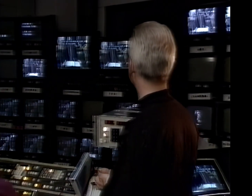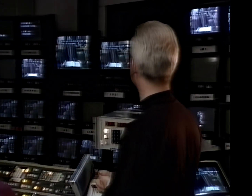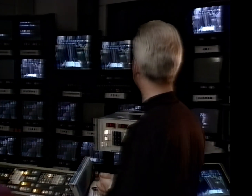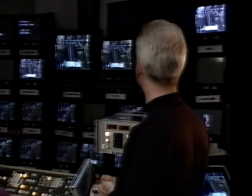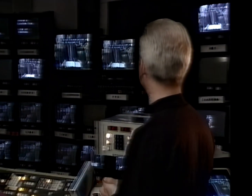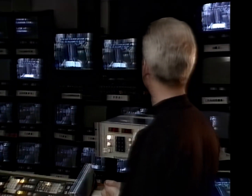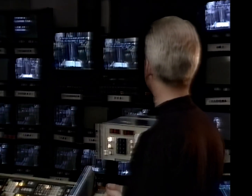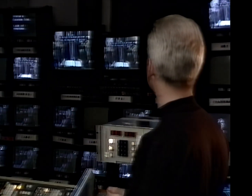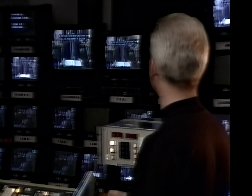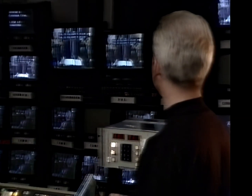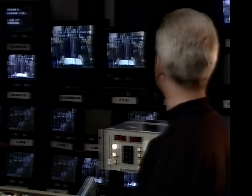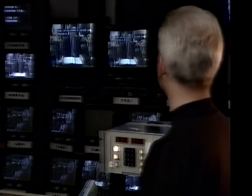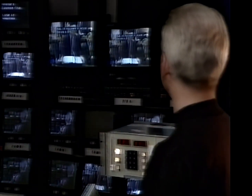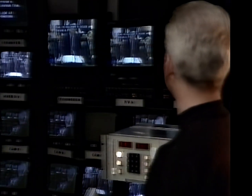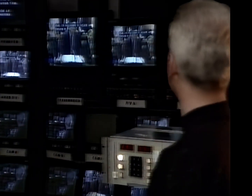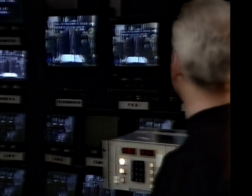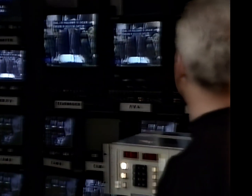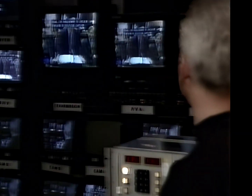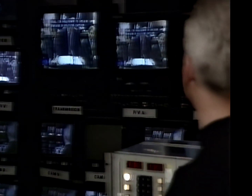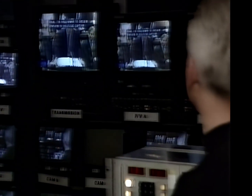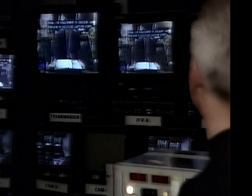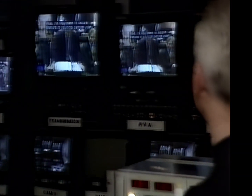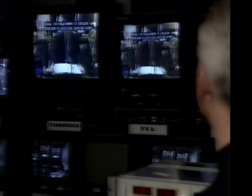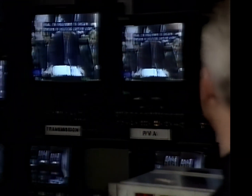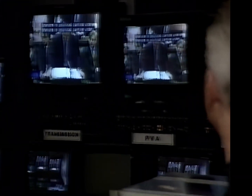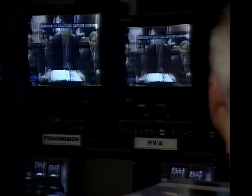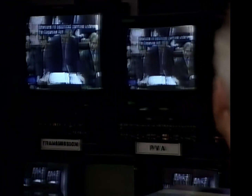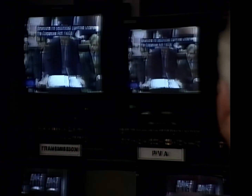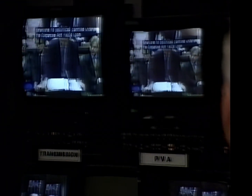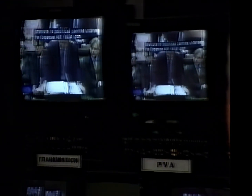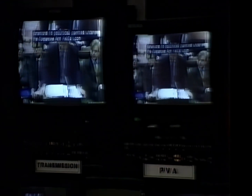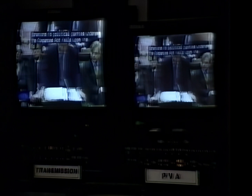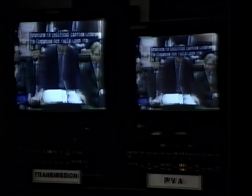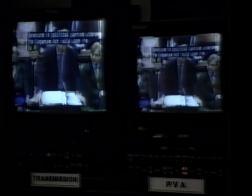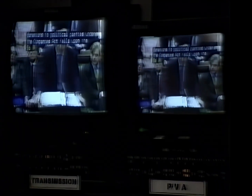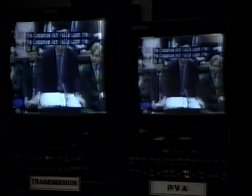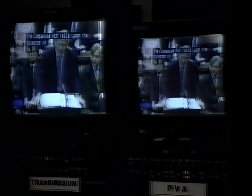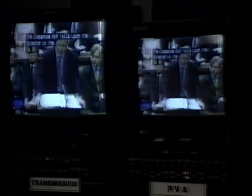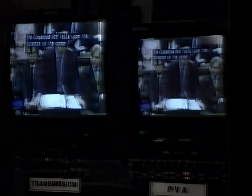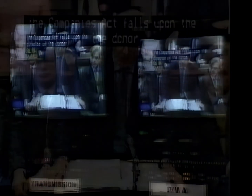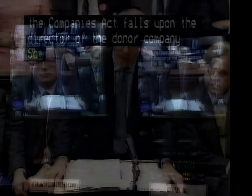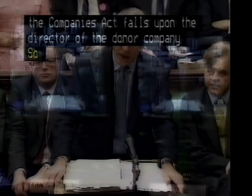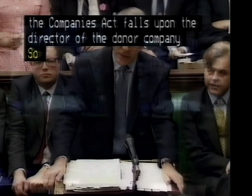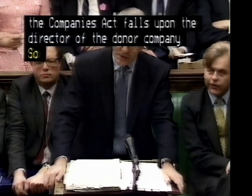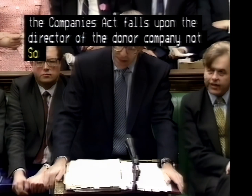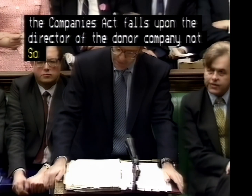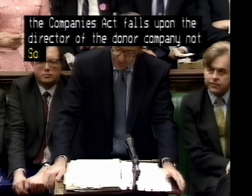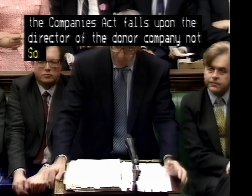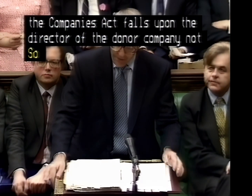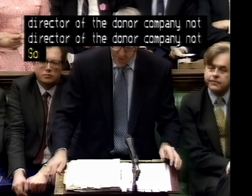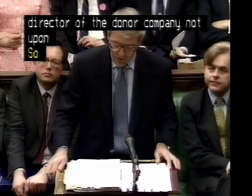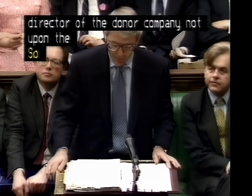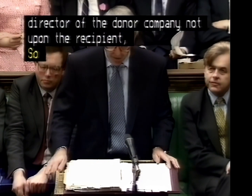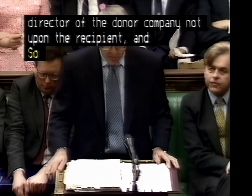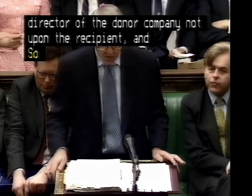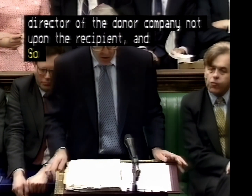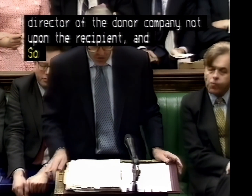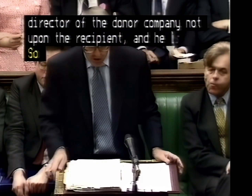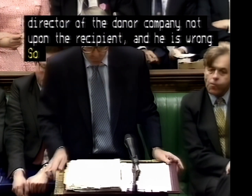upon the directors of the donor company, not upon the recipient. And he is wrong in his latter comments. The payment itself would